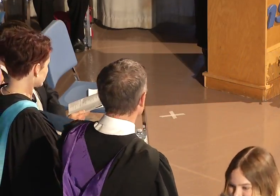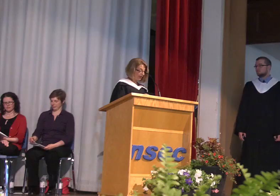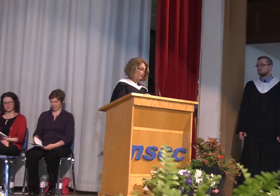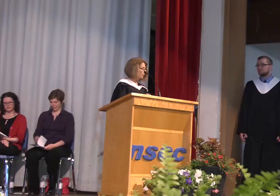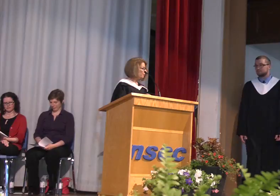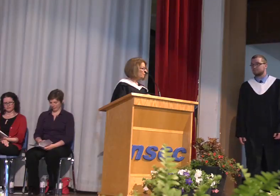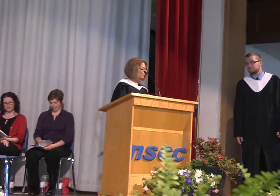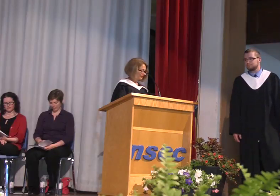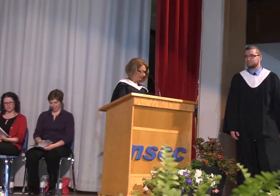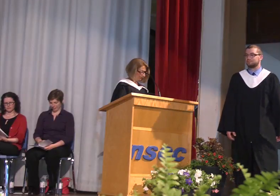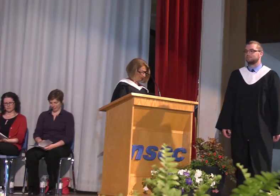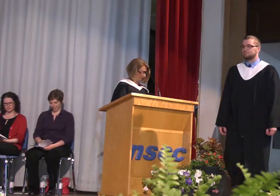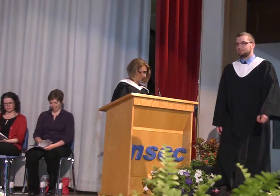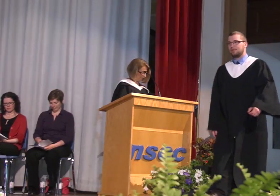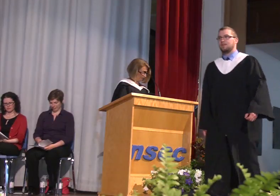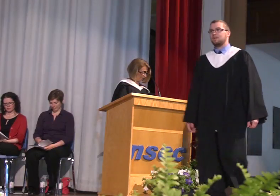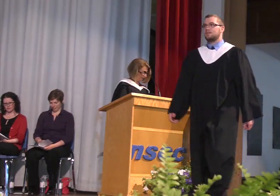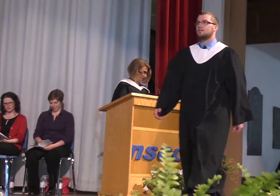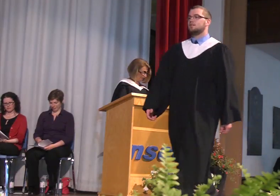Justin Levy.